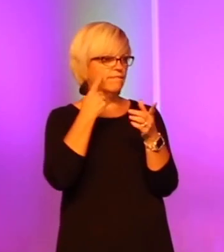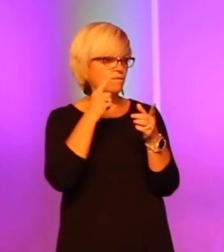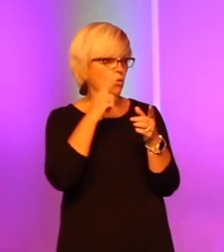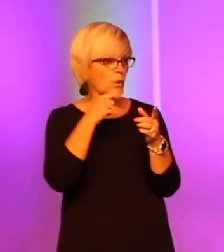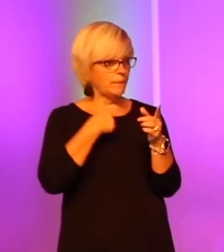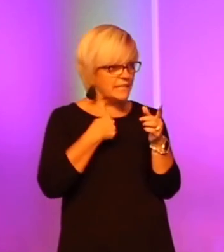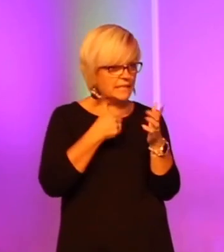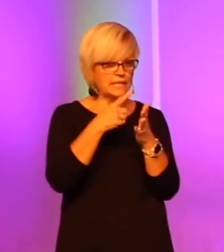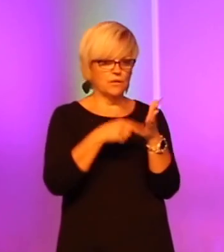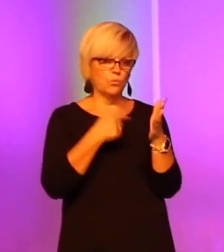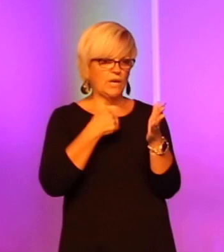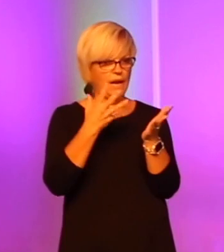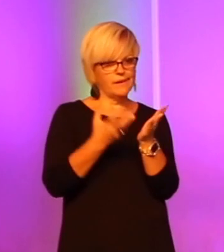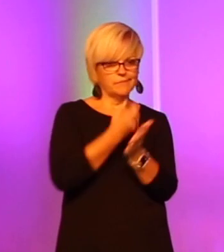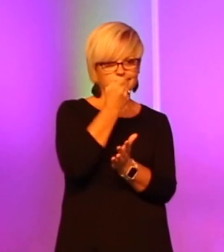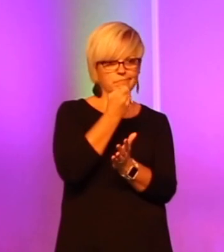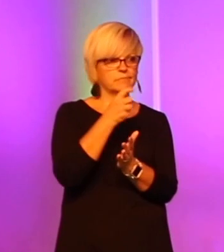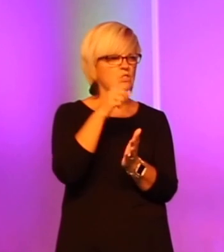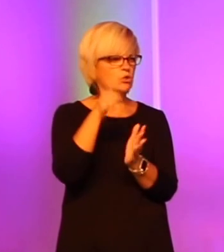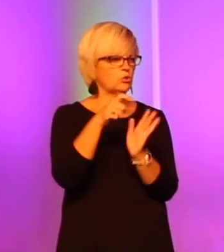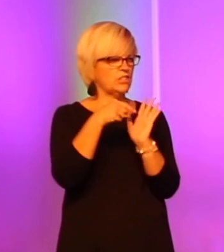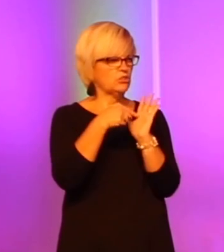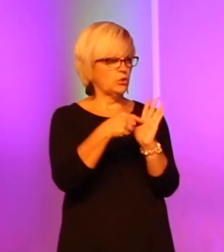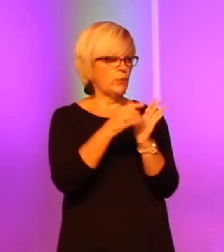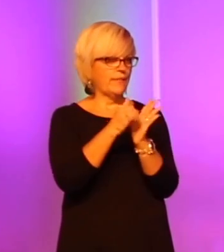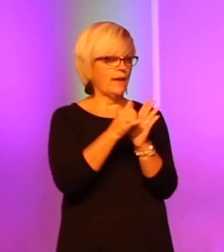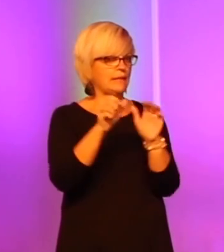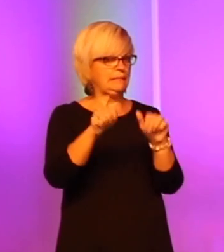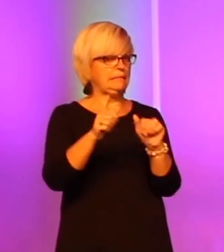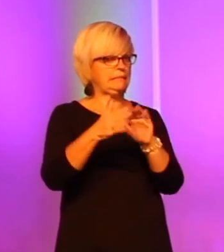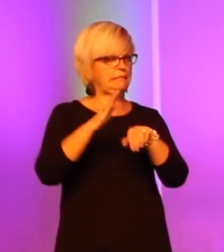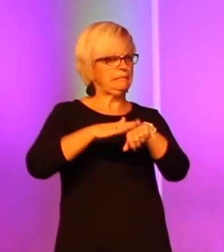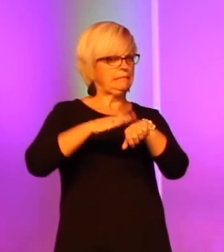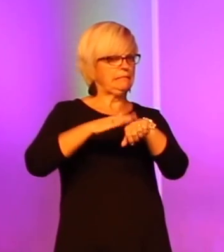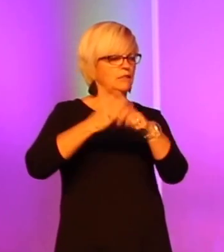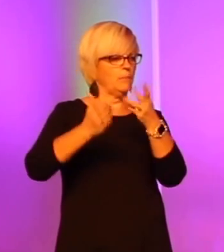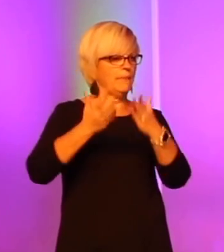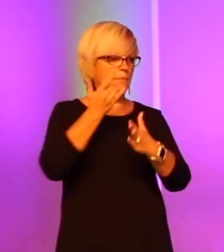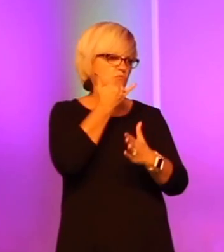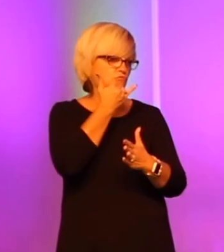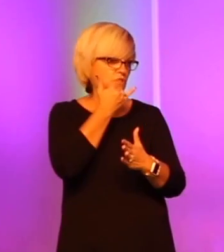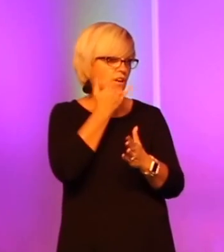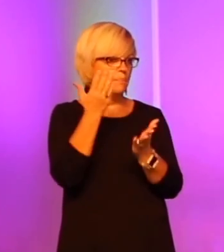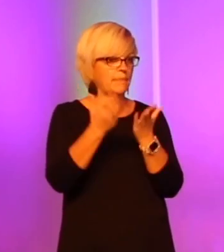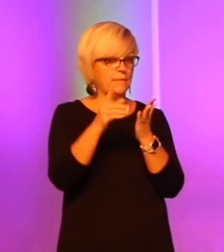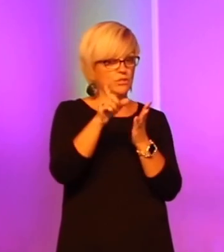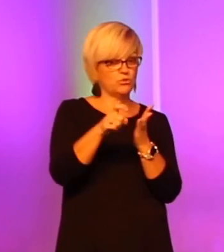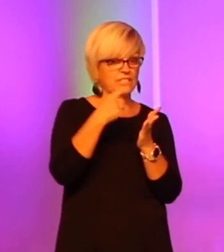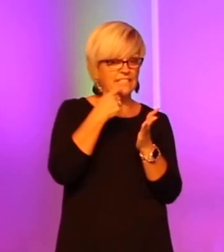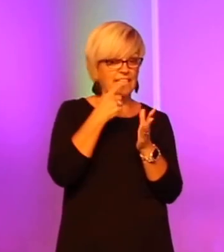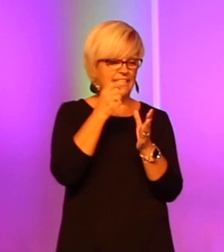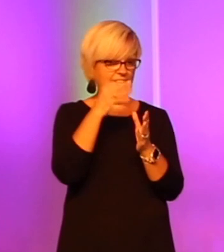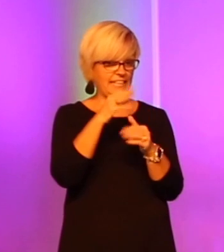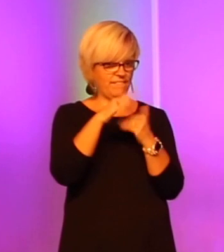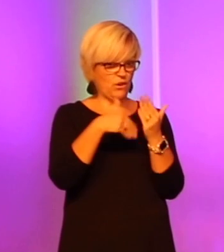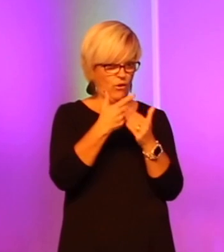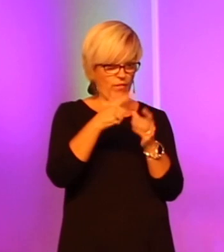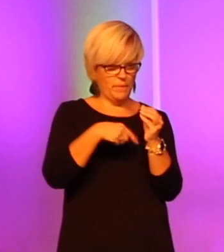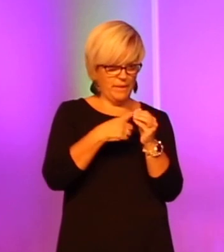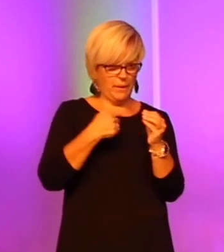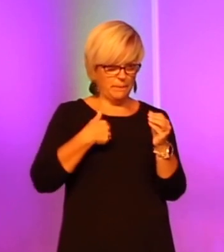should be a red flag. If we're in a season of it's all about me and what I need, what I want, we should maybe stop and say, I might want to